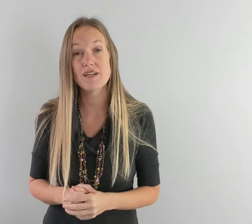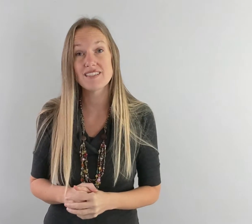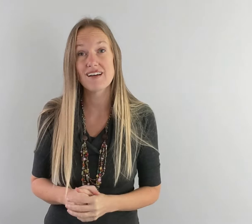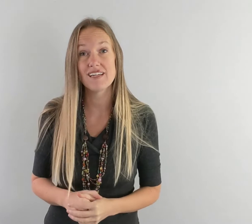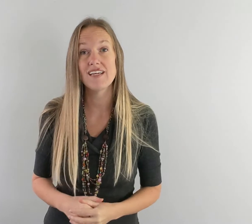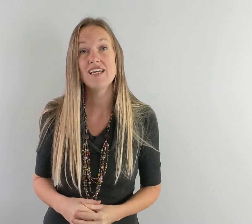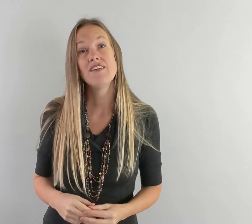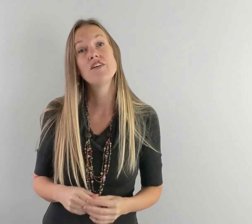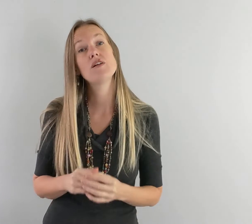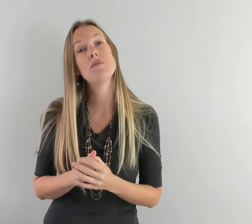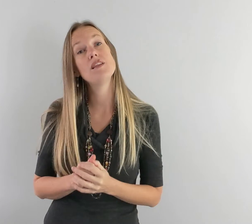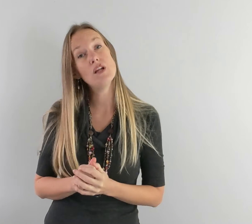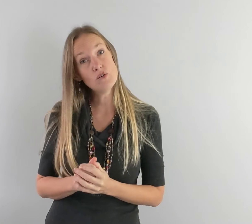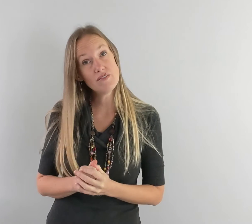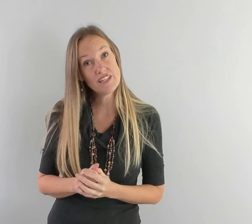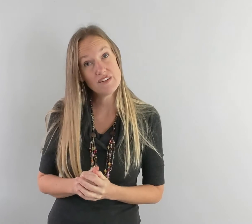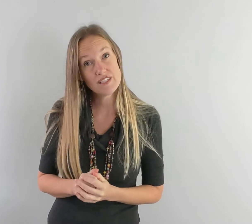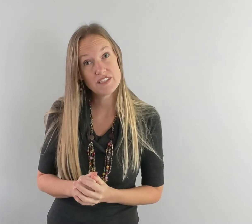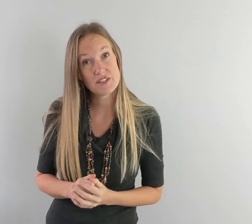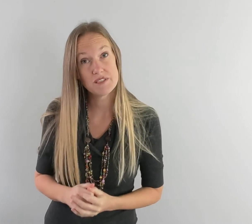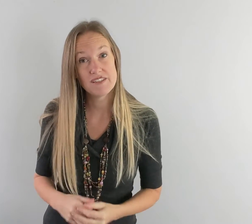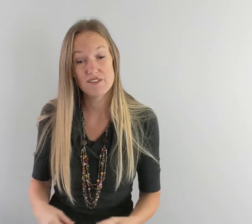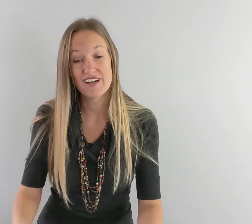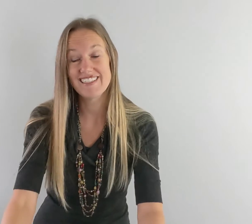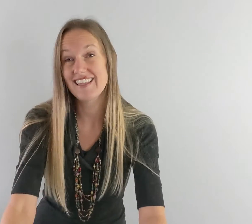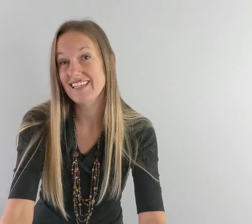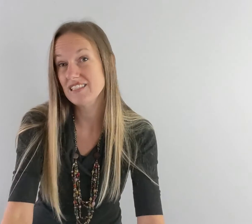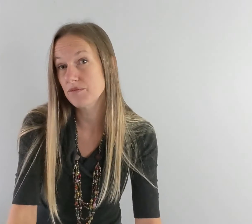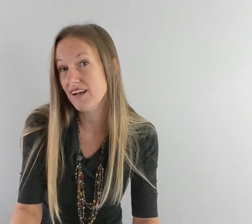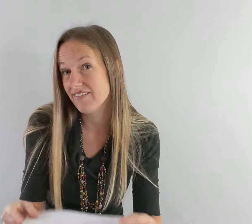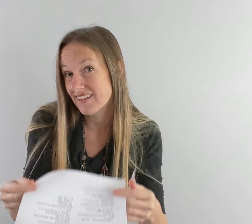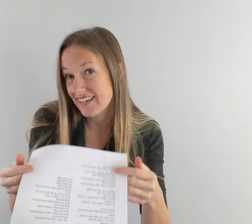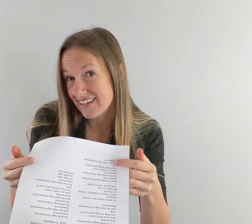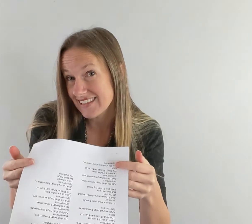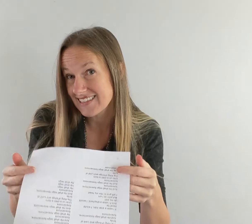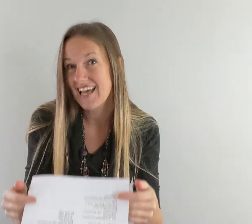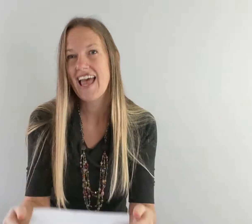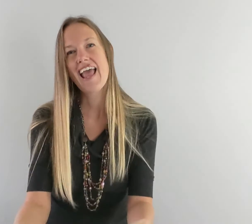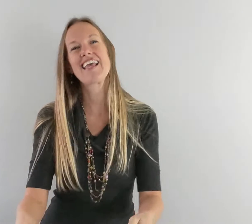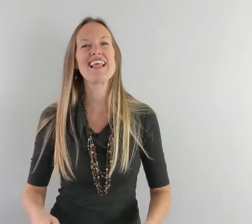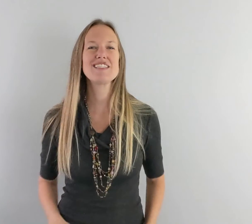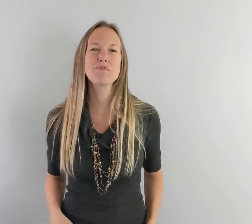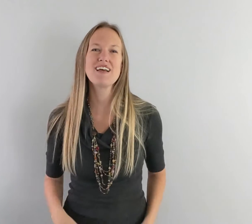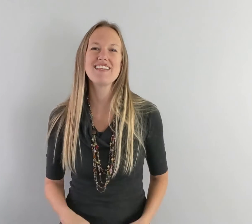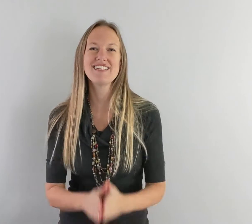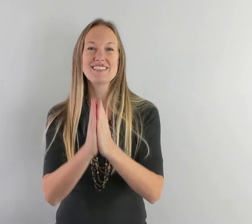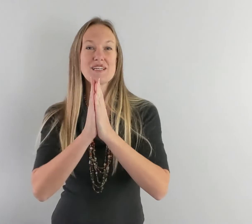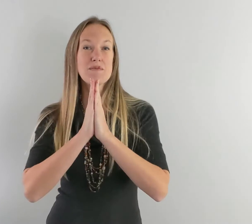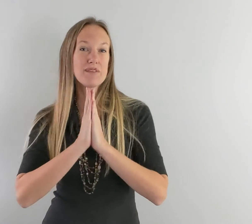my sign. If you look below the video in the description, you'll find a link to print off the lyrics. And last but not least,